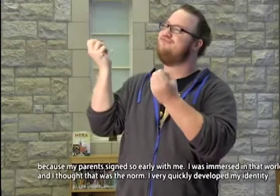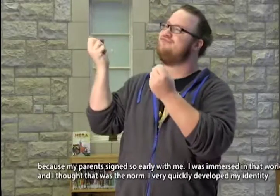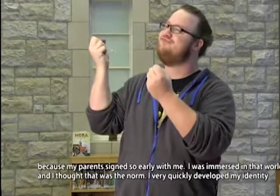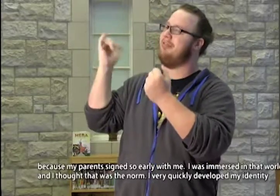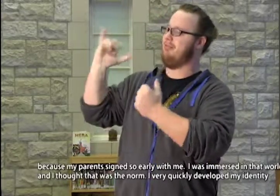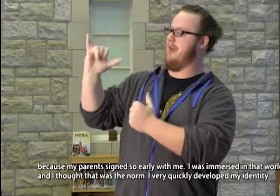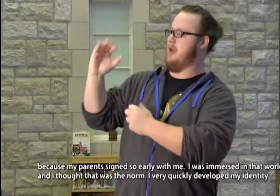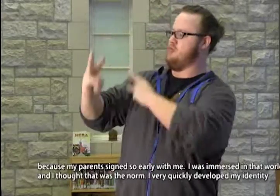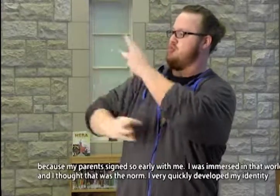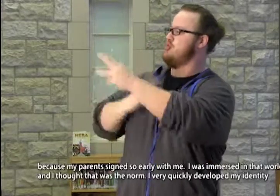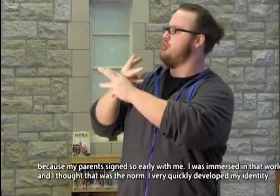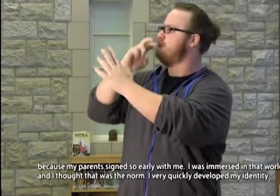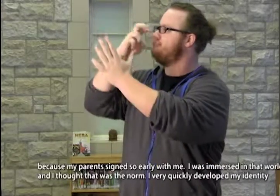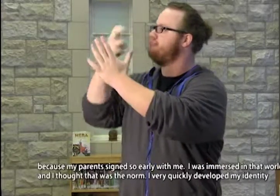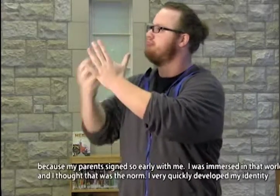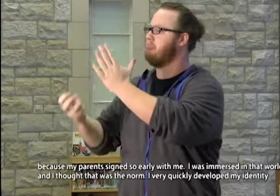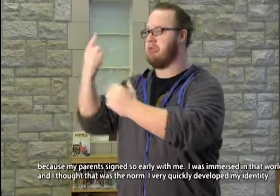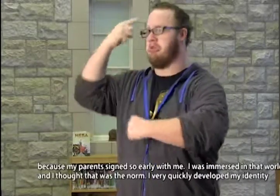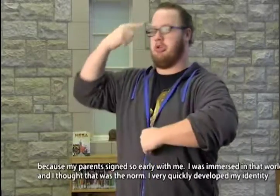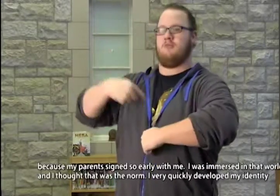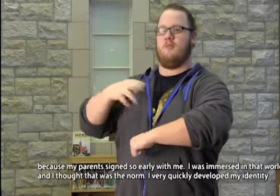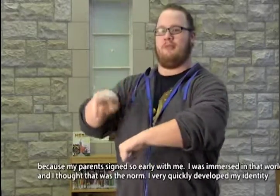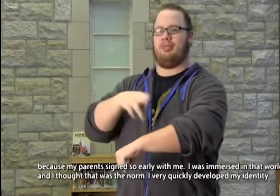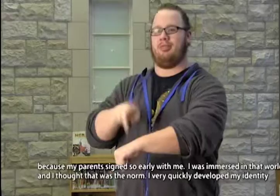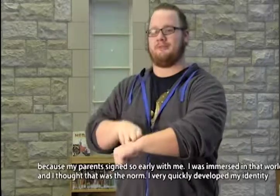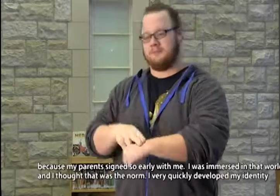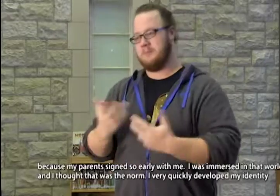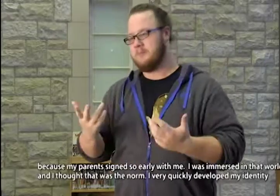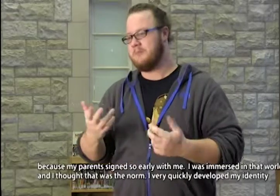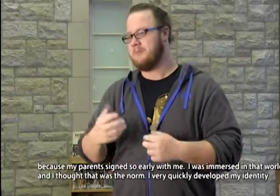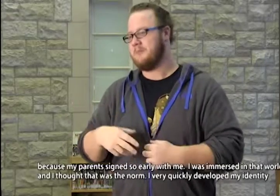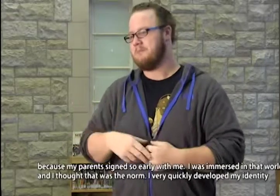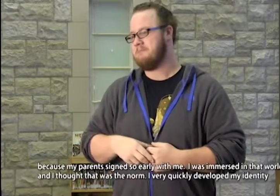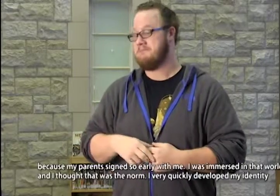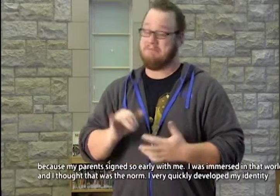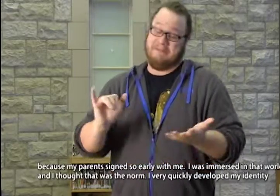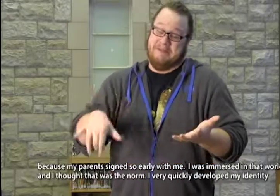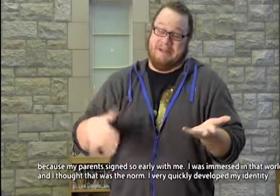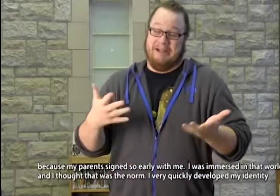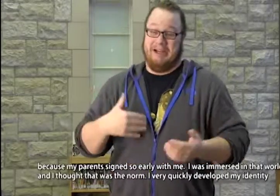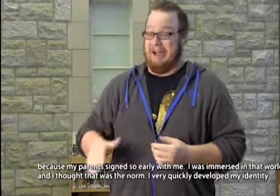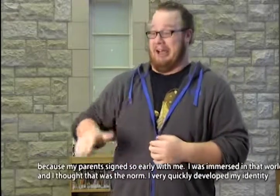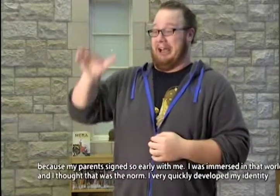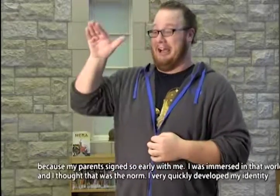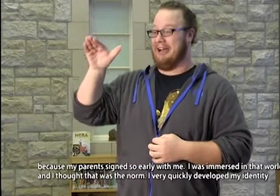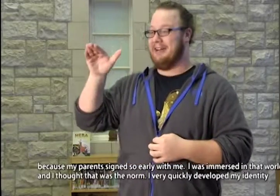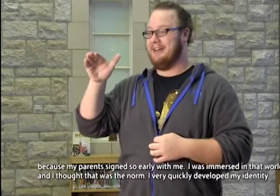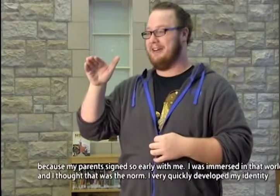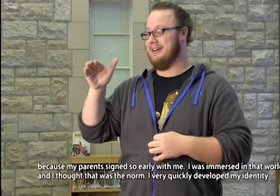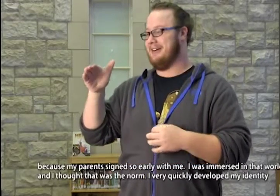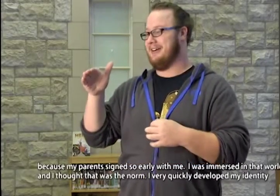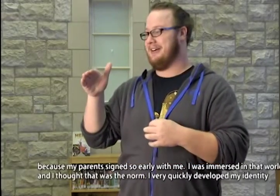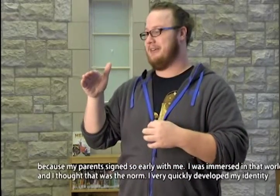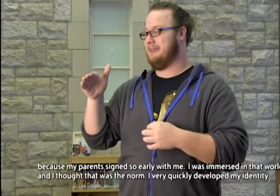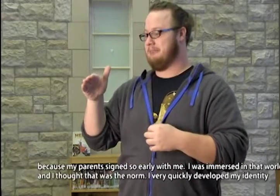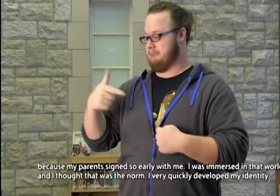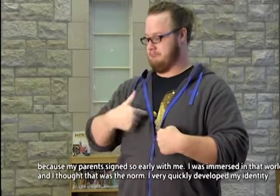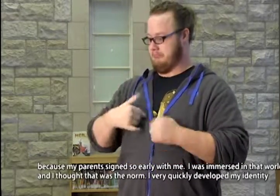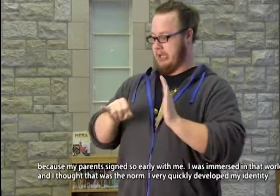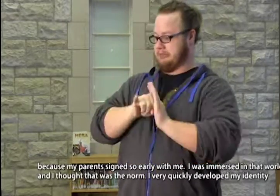because my parents signed so early with me. And I was immersed in that world, and I thought that was the norm. I very quickly